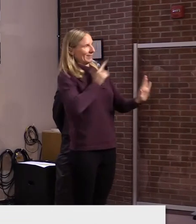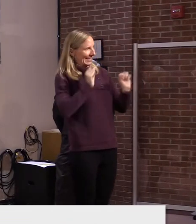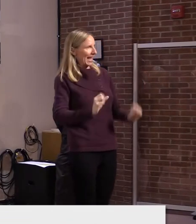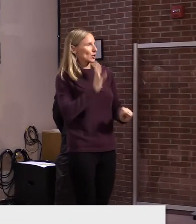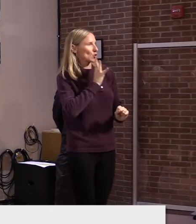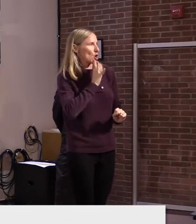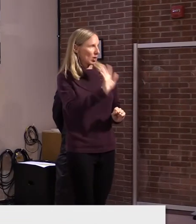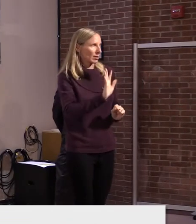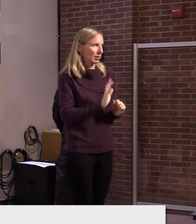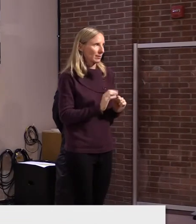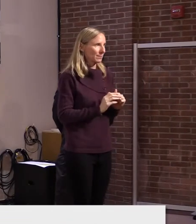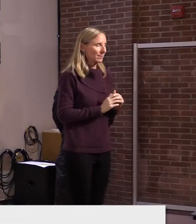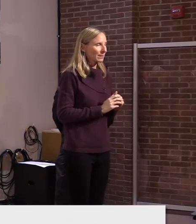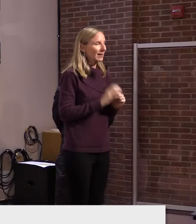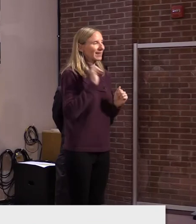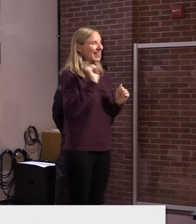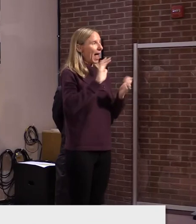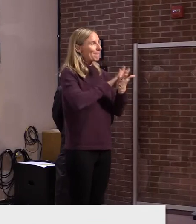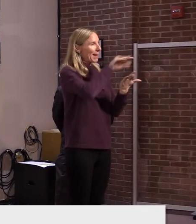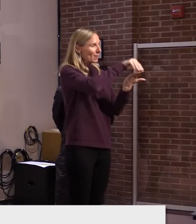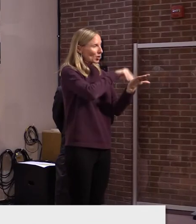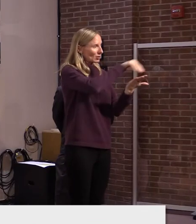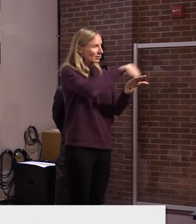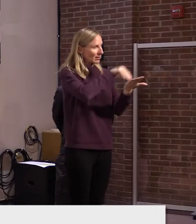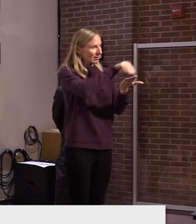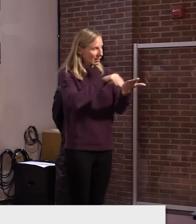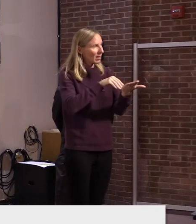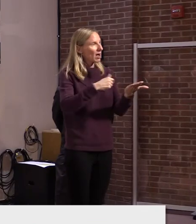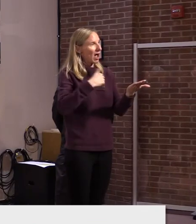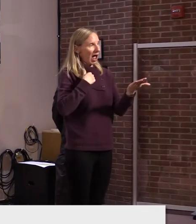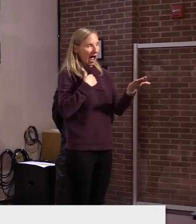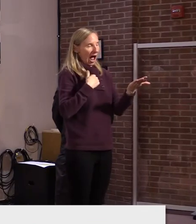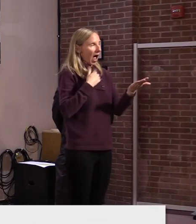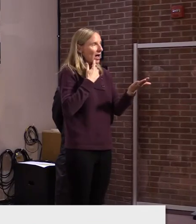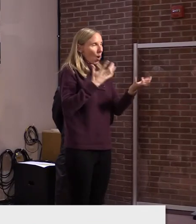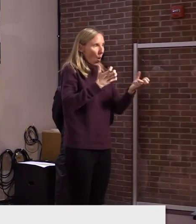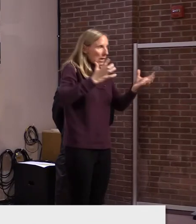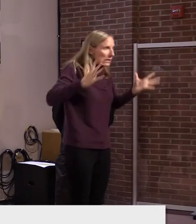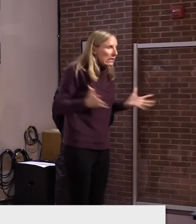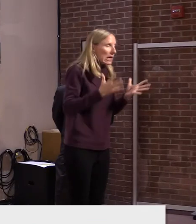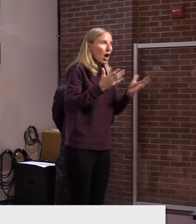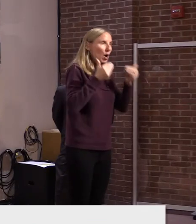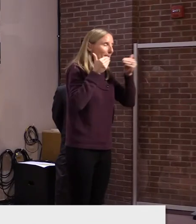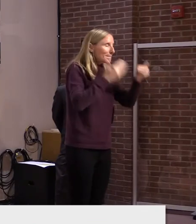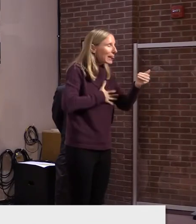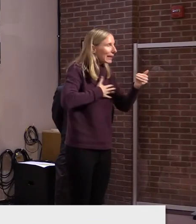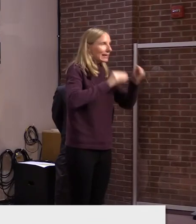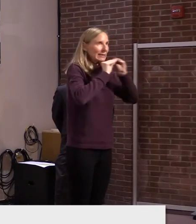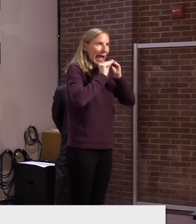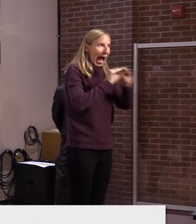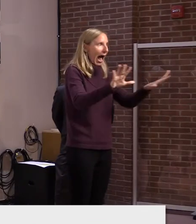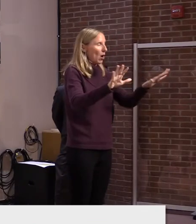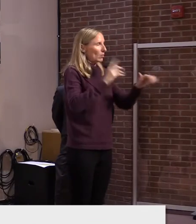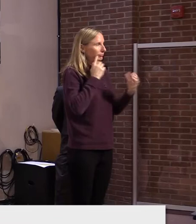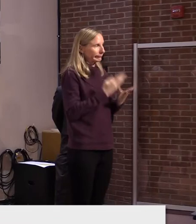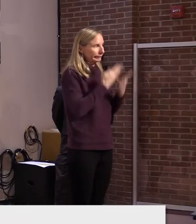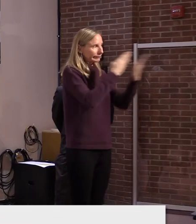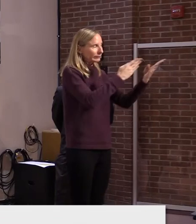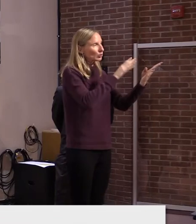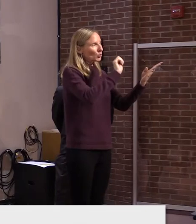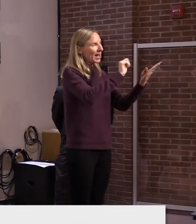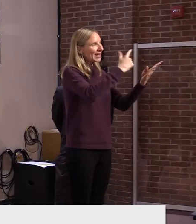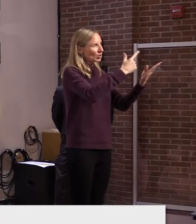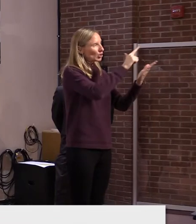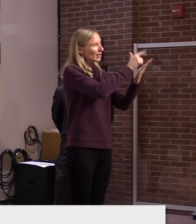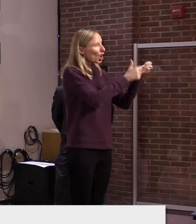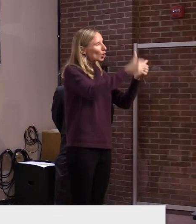first and foremost. In terms of the documents, I was an advocate of releasing those documents. I suggested to the Attorney General's office that they be public,